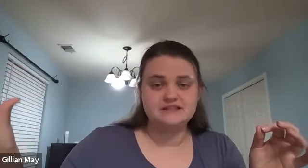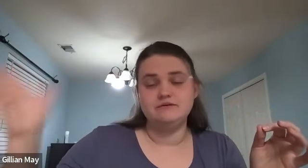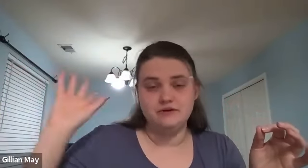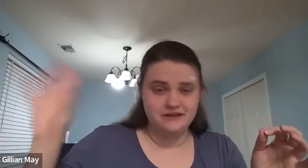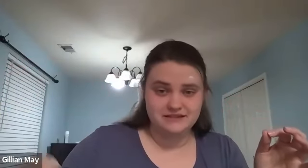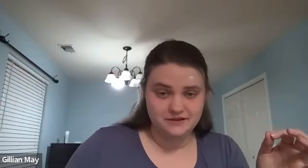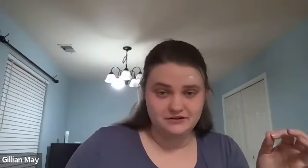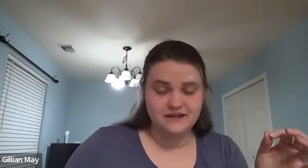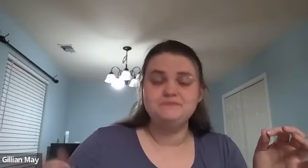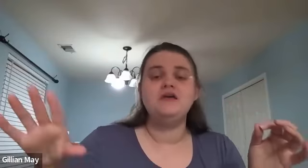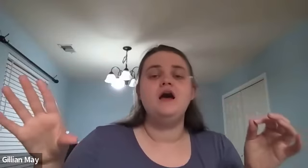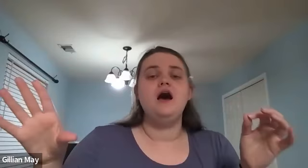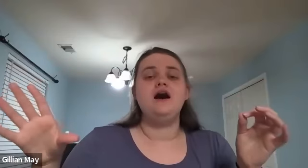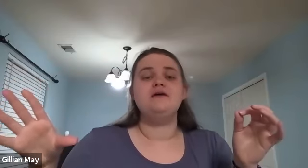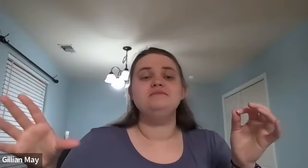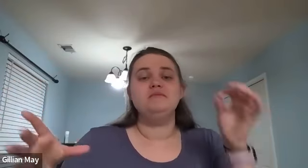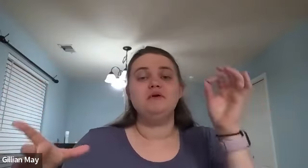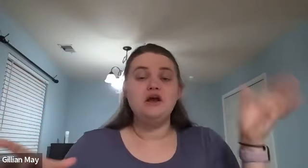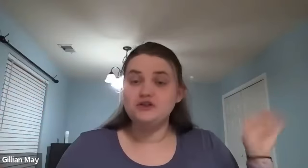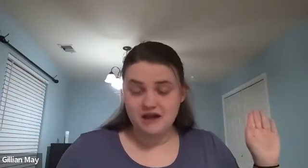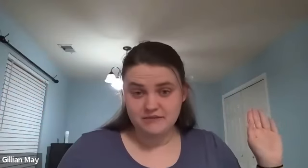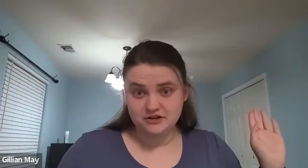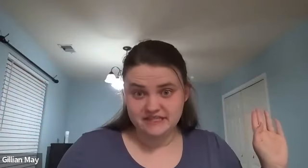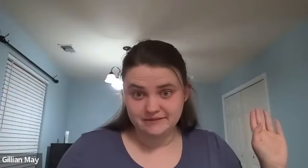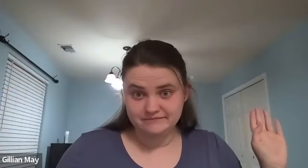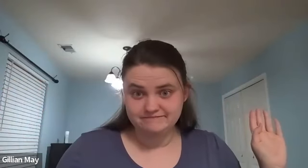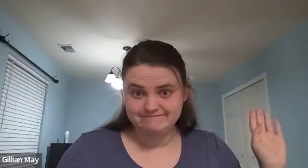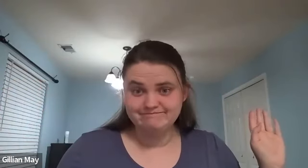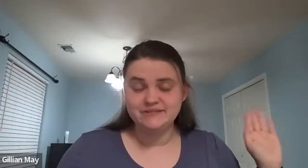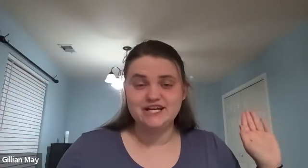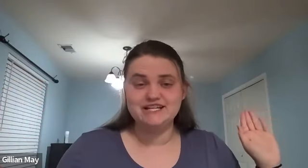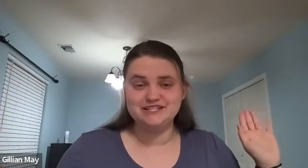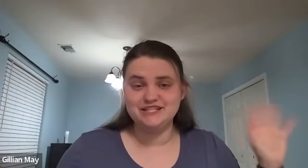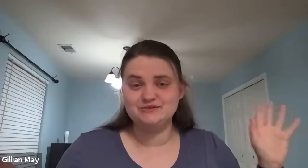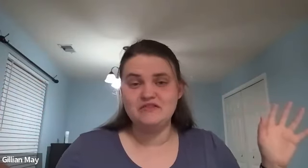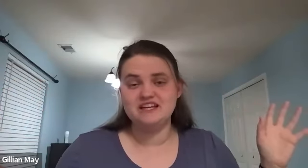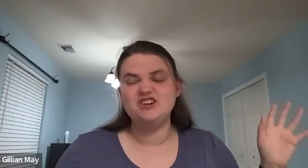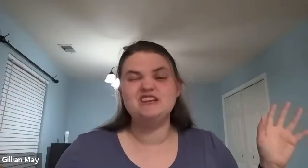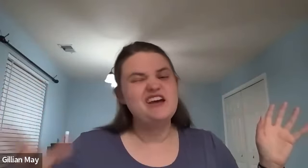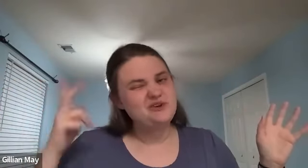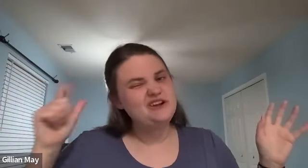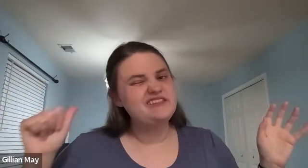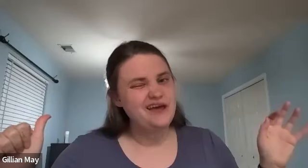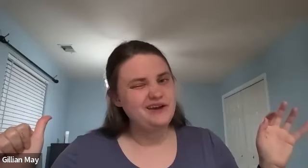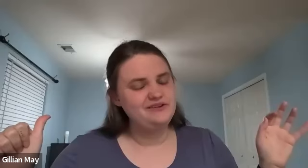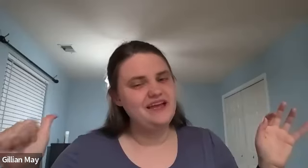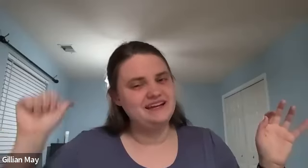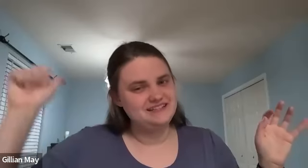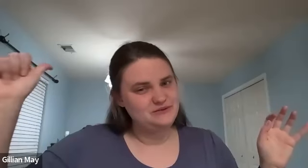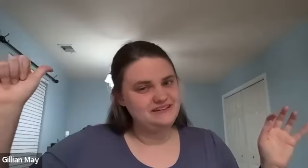We've already accepted our fate. But we all know how to make her tea because she is one that she goes, if you hear the kettle and it's squealing,